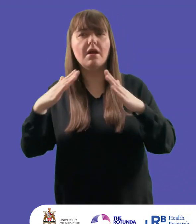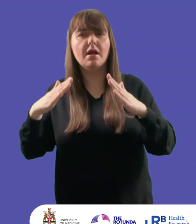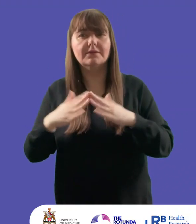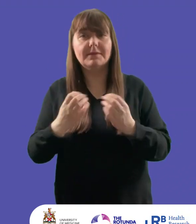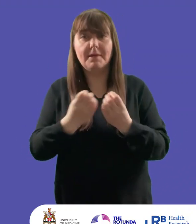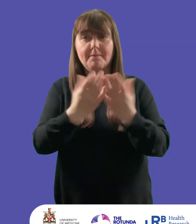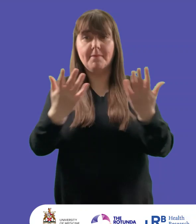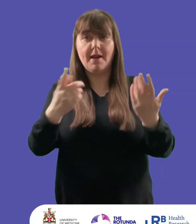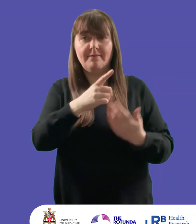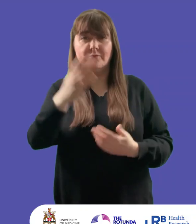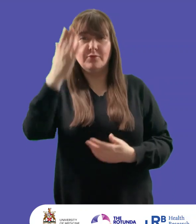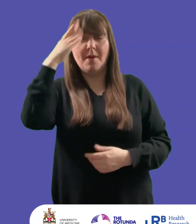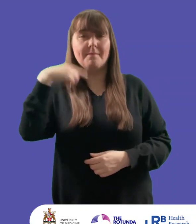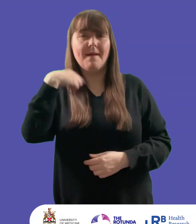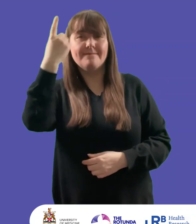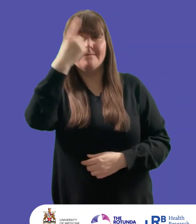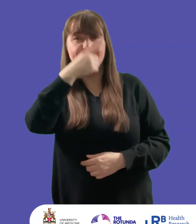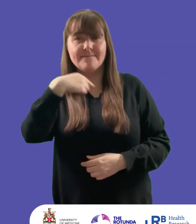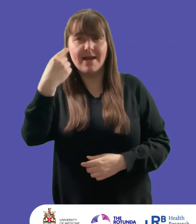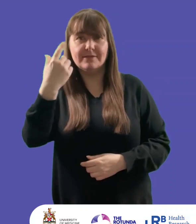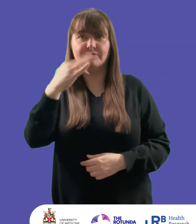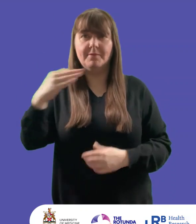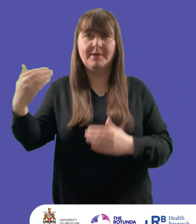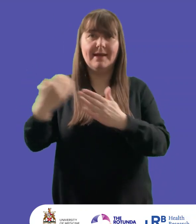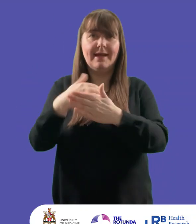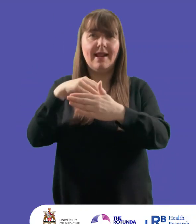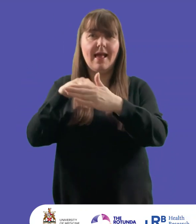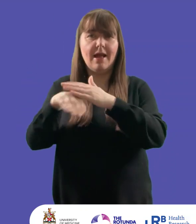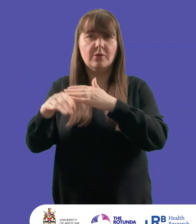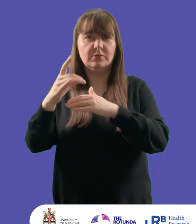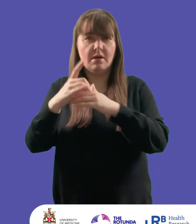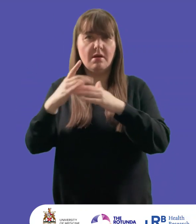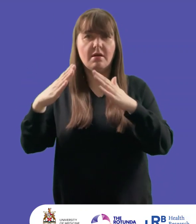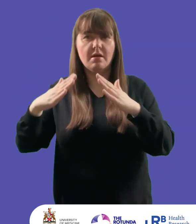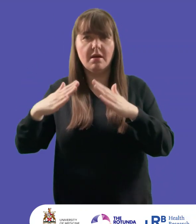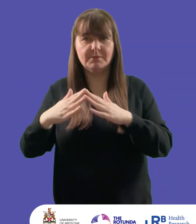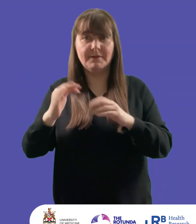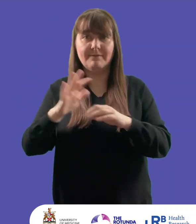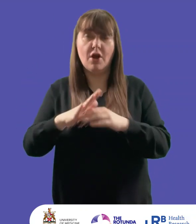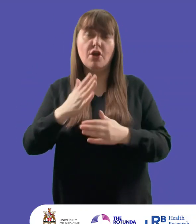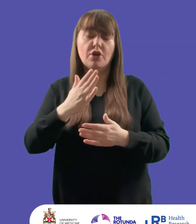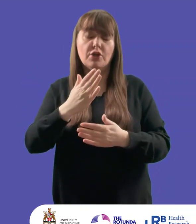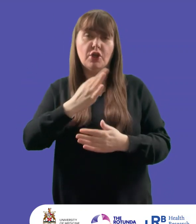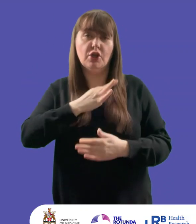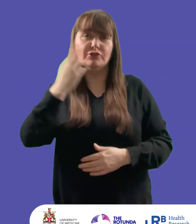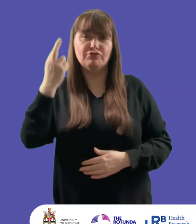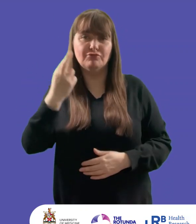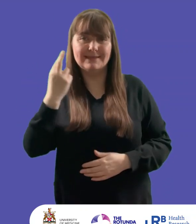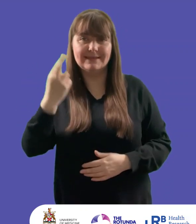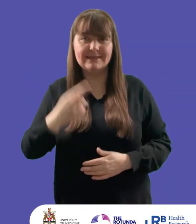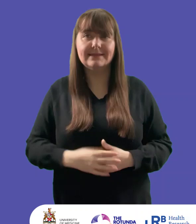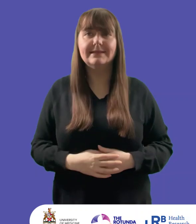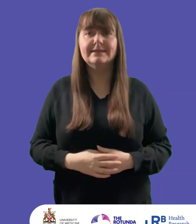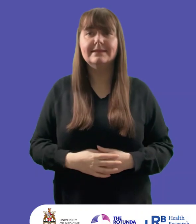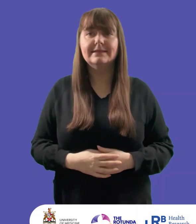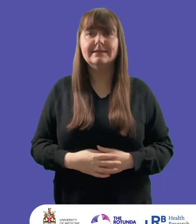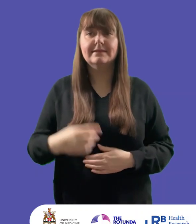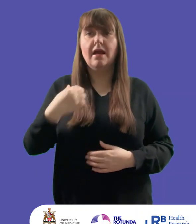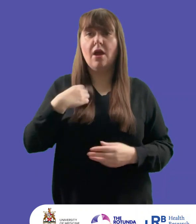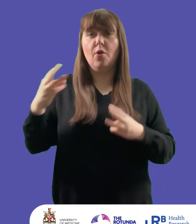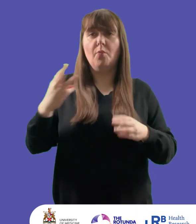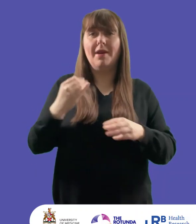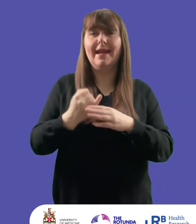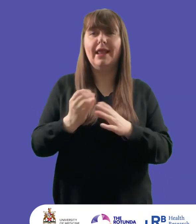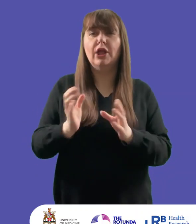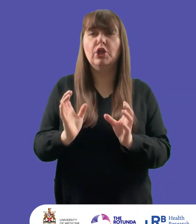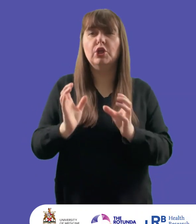Many of you will know my face from coming in and out, hopefully for good reasons. I work